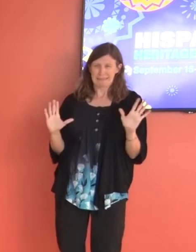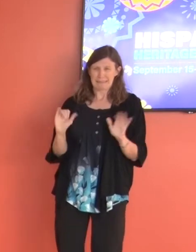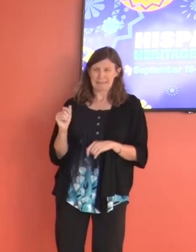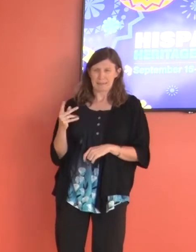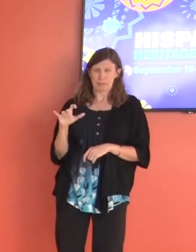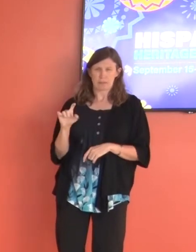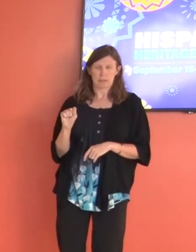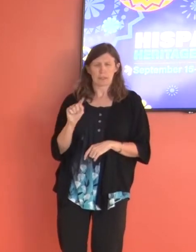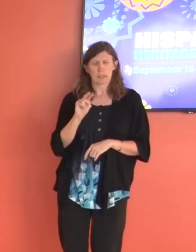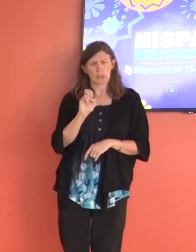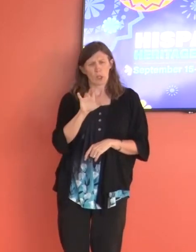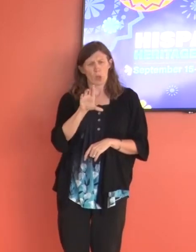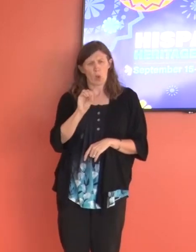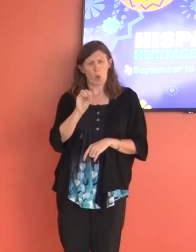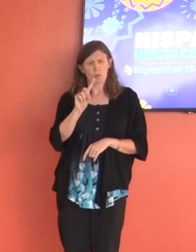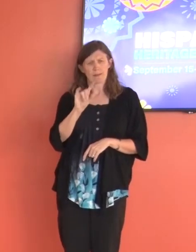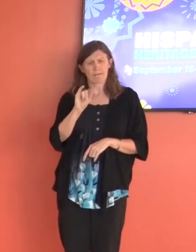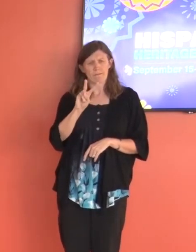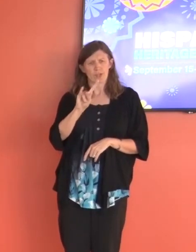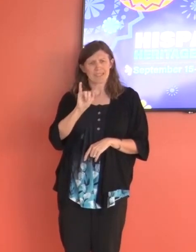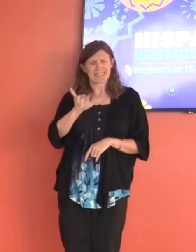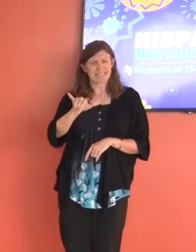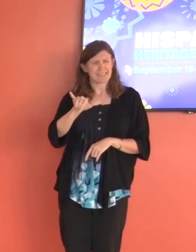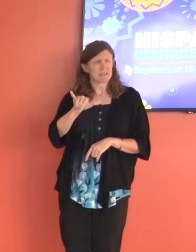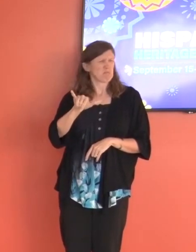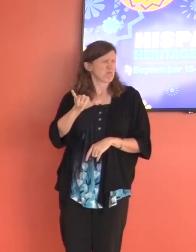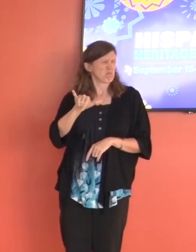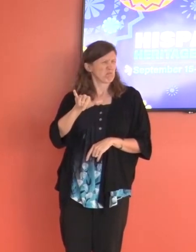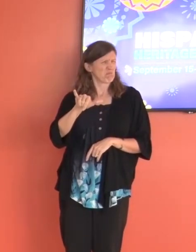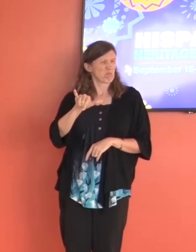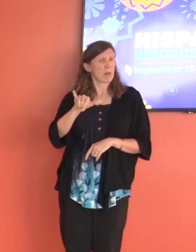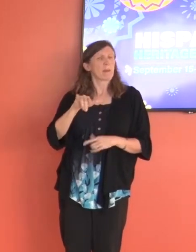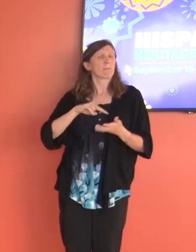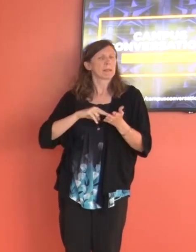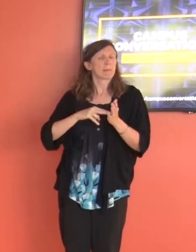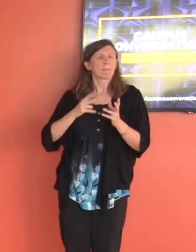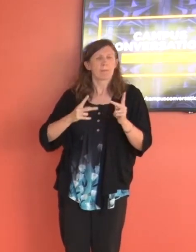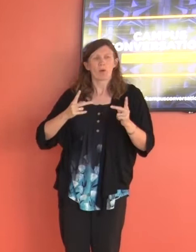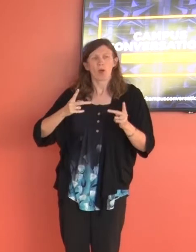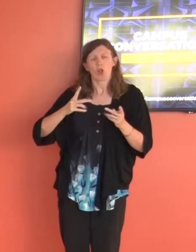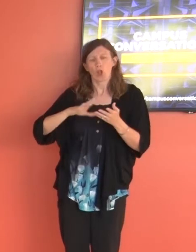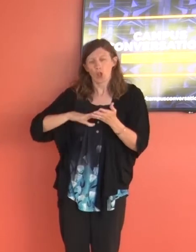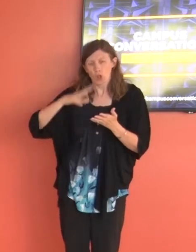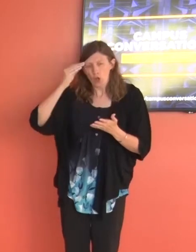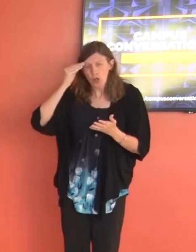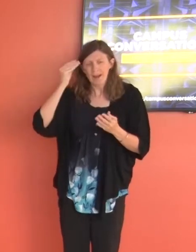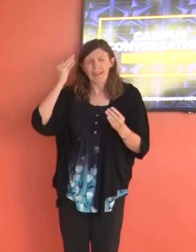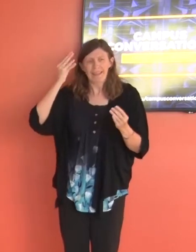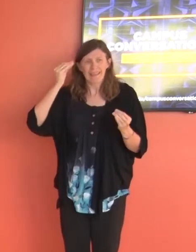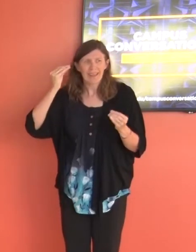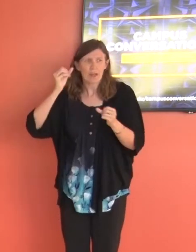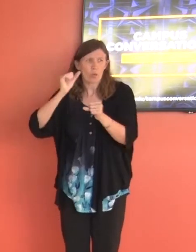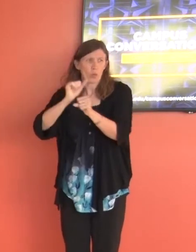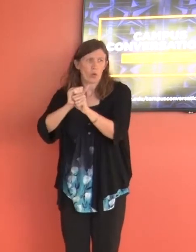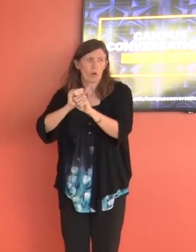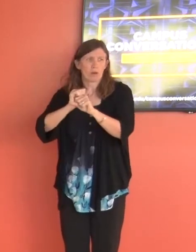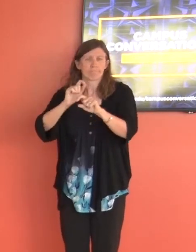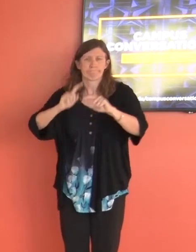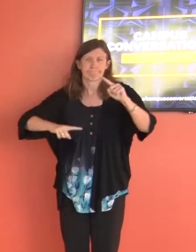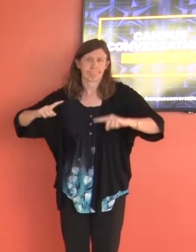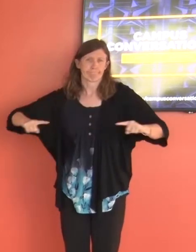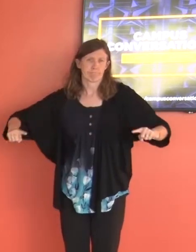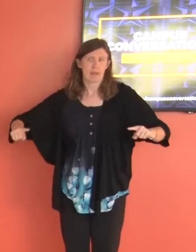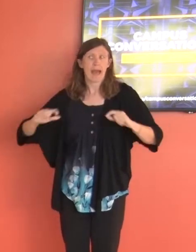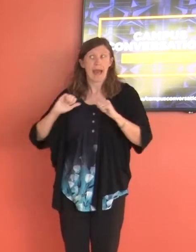by neurodiversity? People learn differently. They think differently. They work differently. But how do we